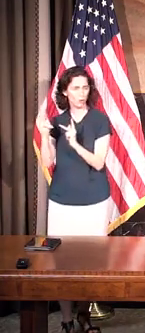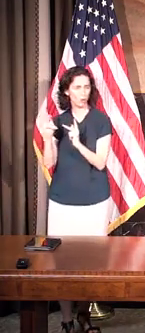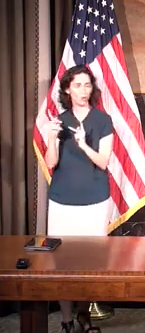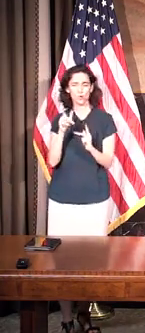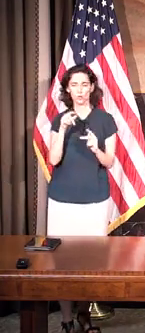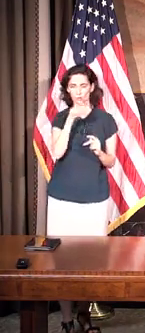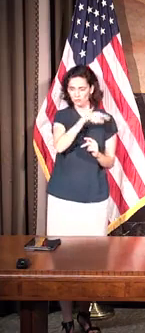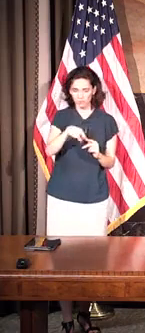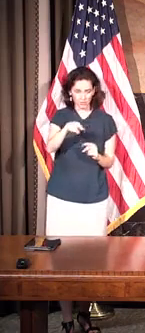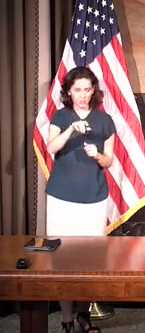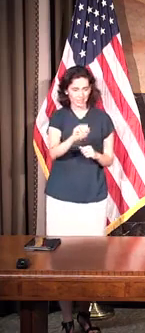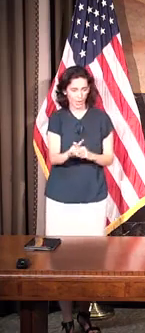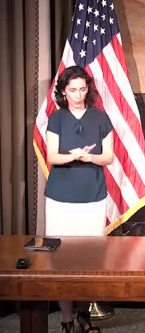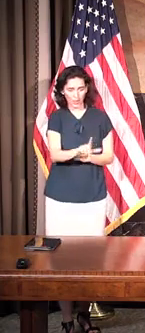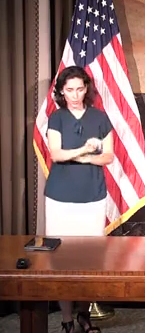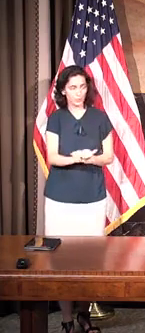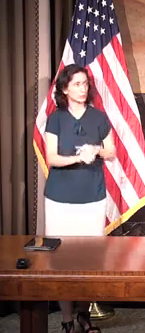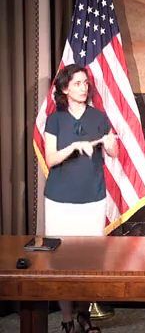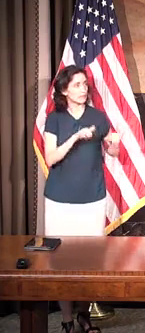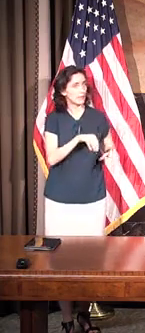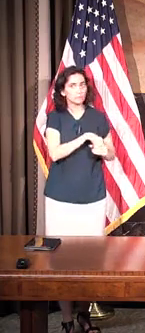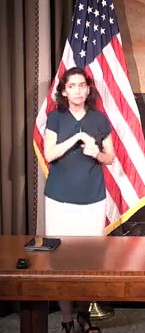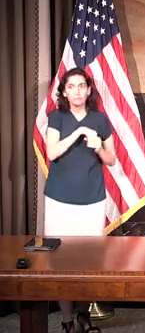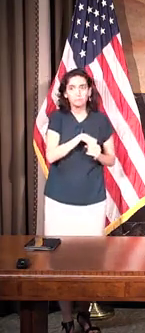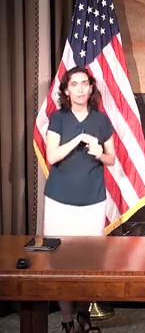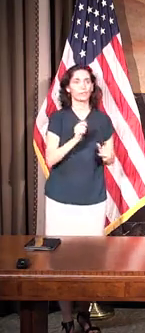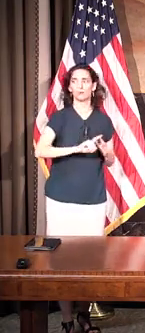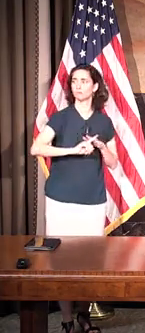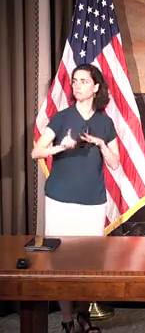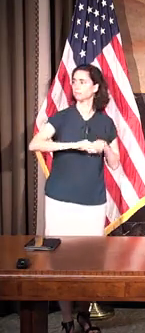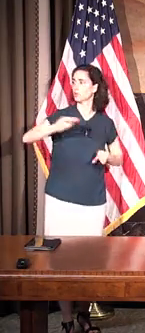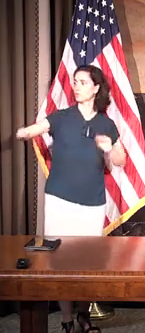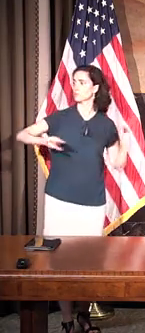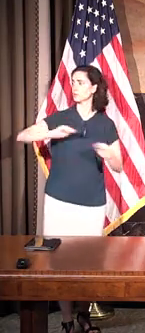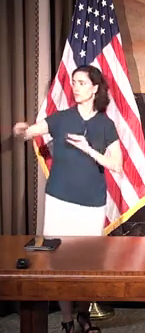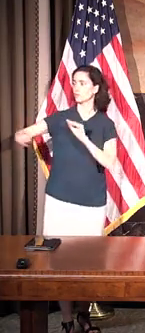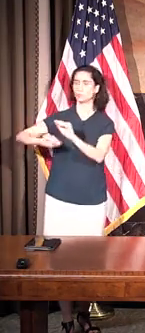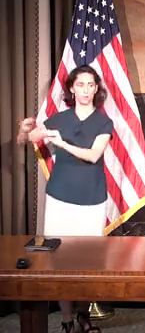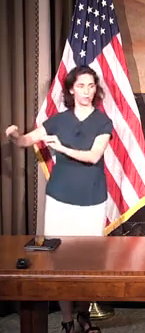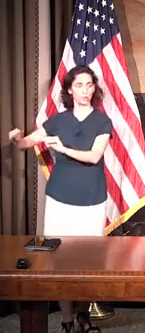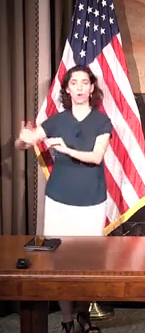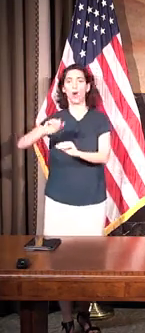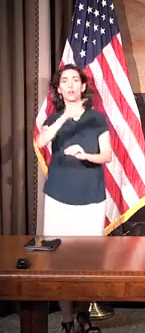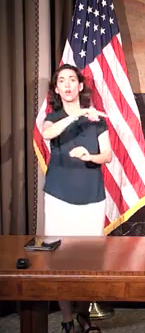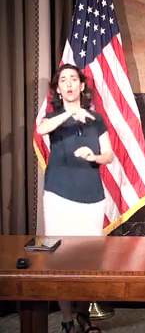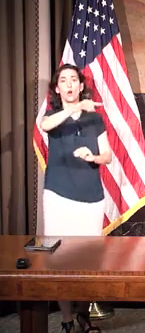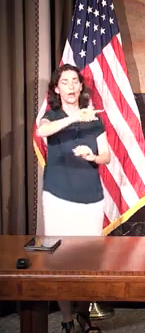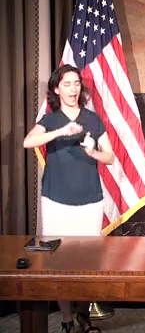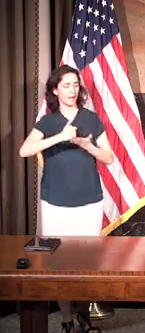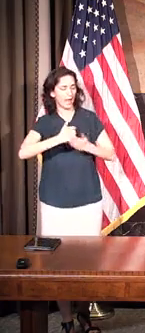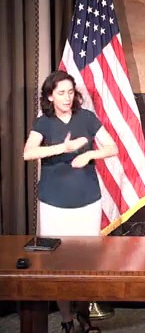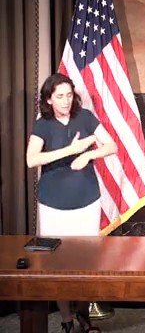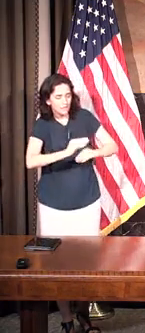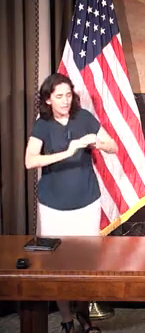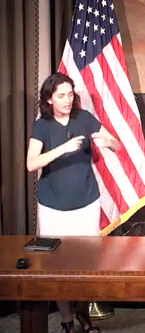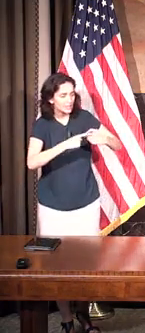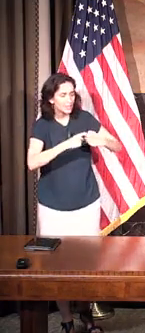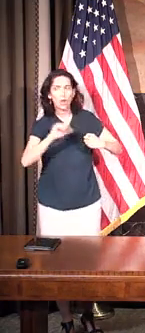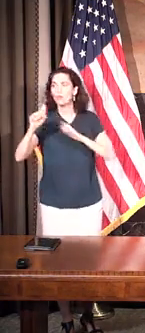shelter away from Southwest Louisiana. We've had tens of thousands of people come to our state from elsewhere in order to restore electricity, to